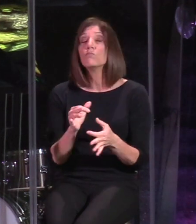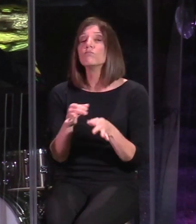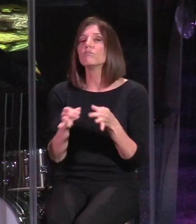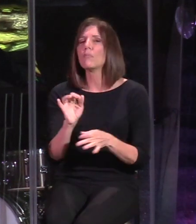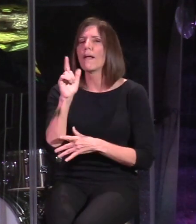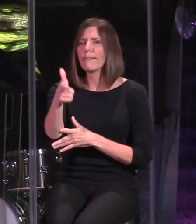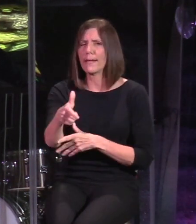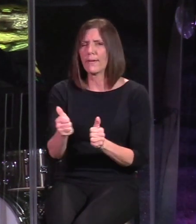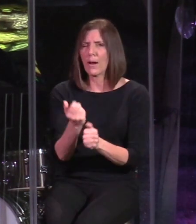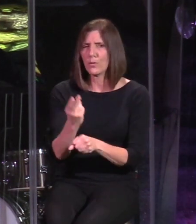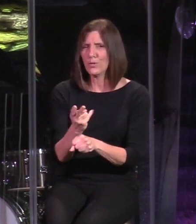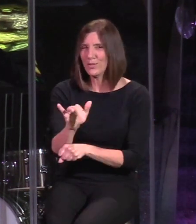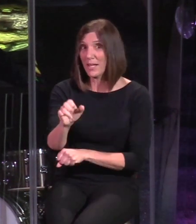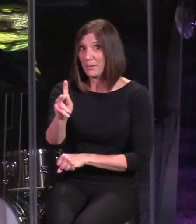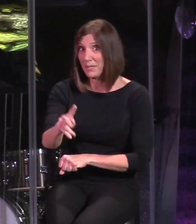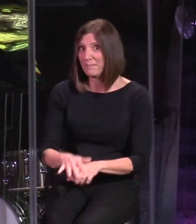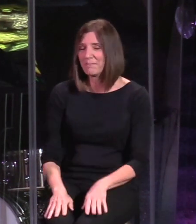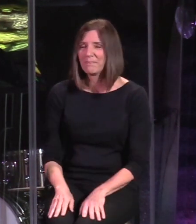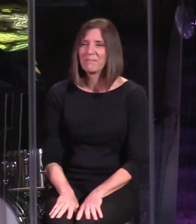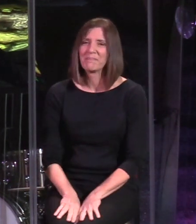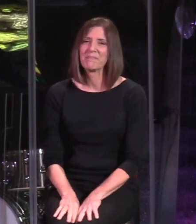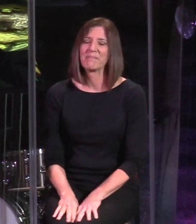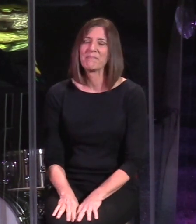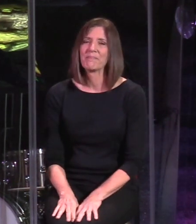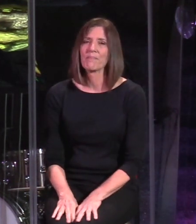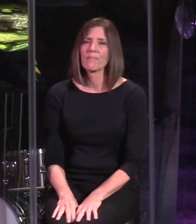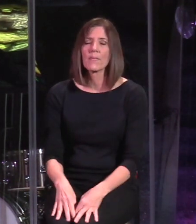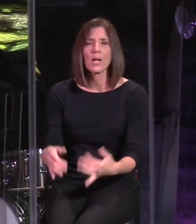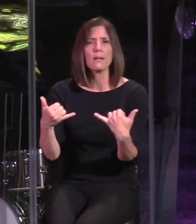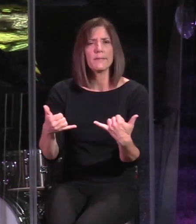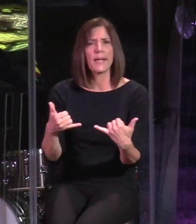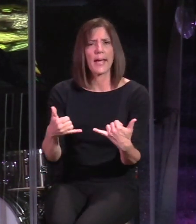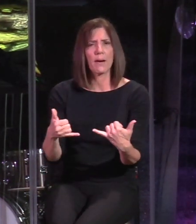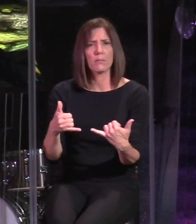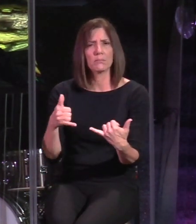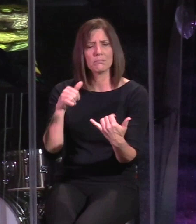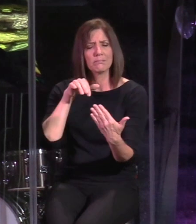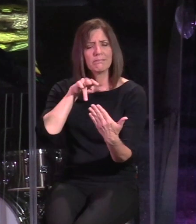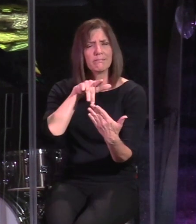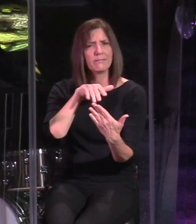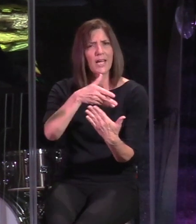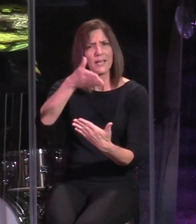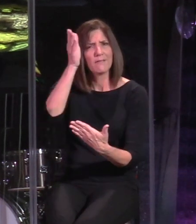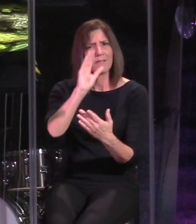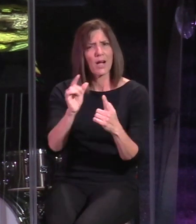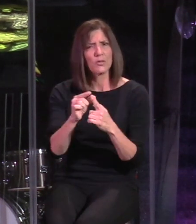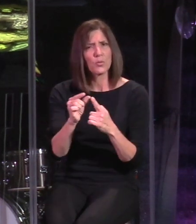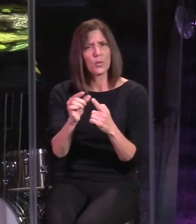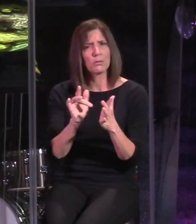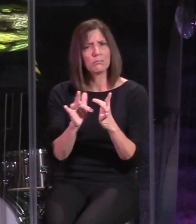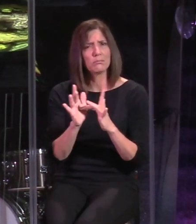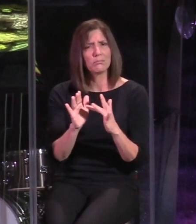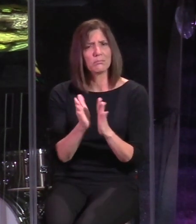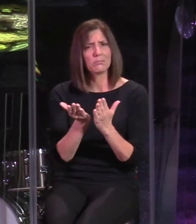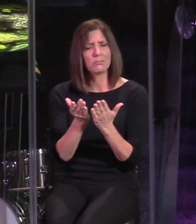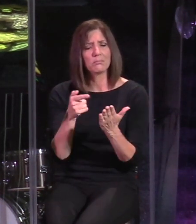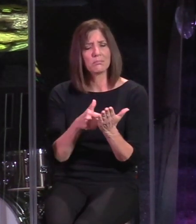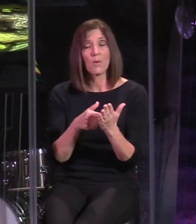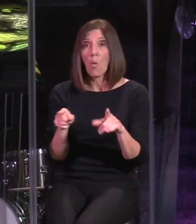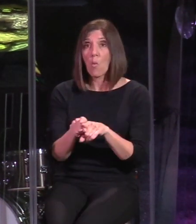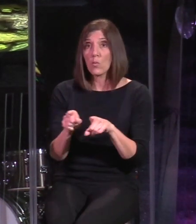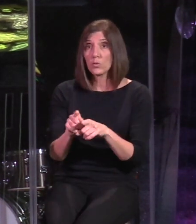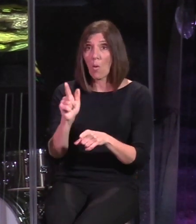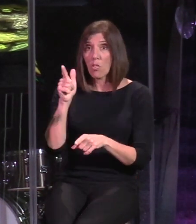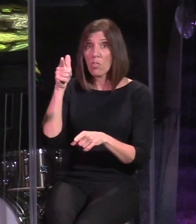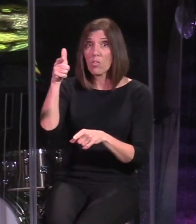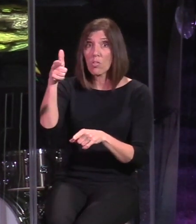this message. Well, as we approach our study of God's Word this evening, and even later on into this Easter